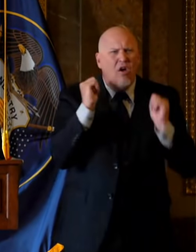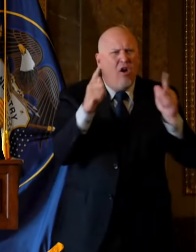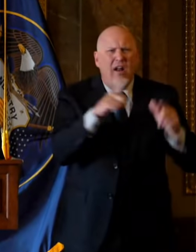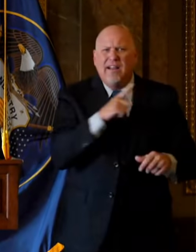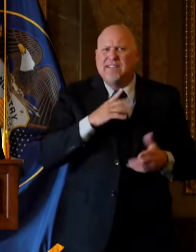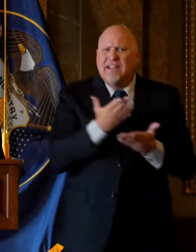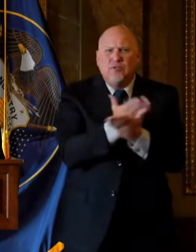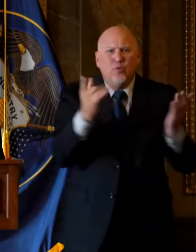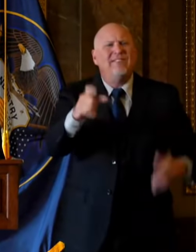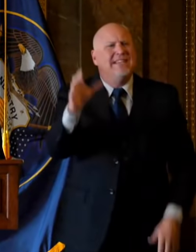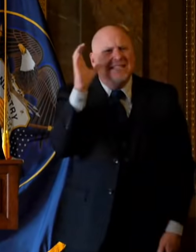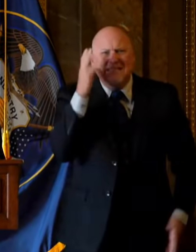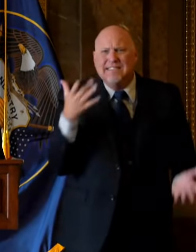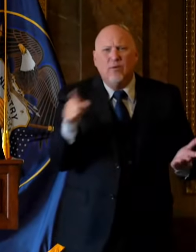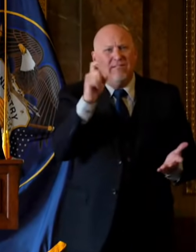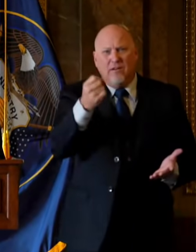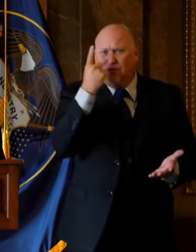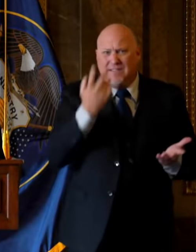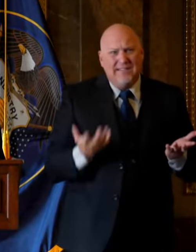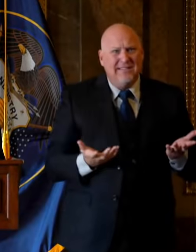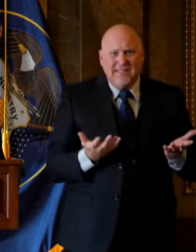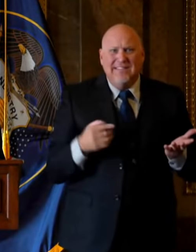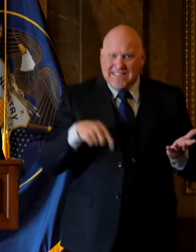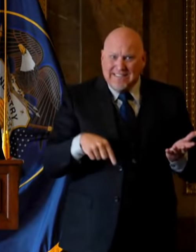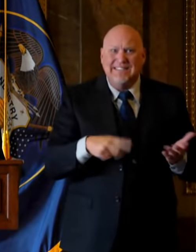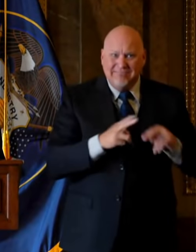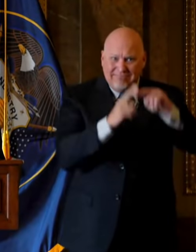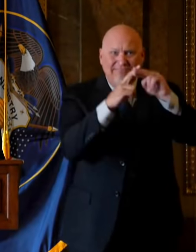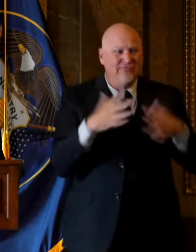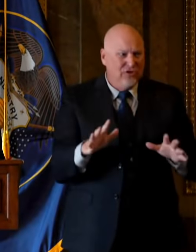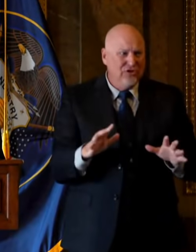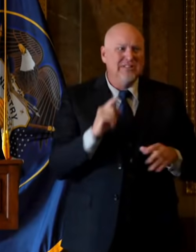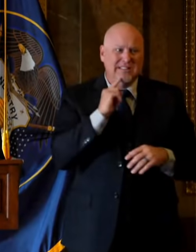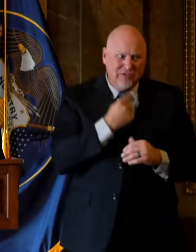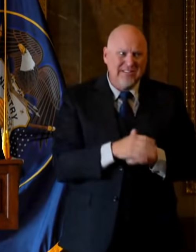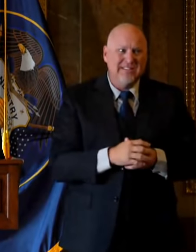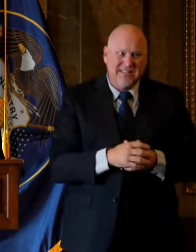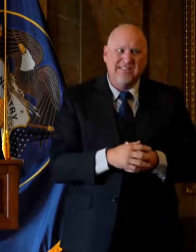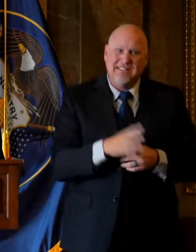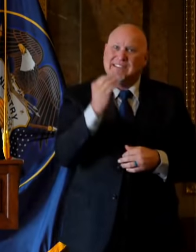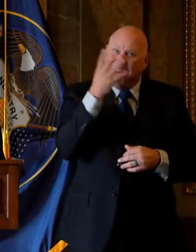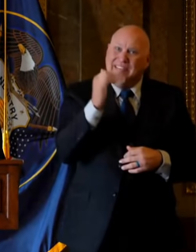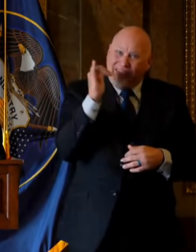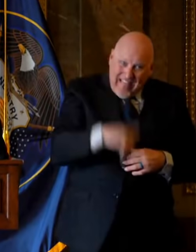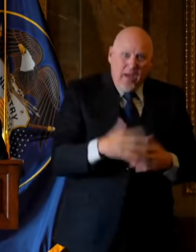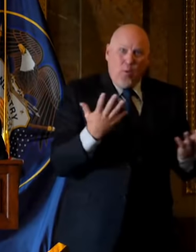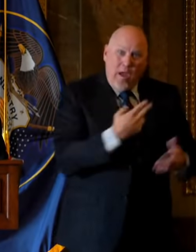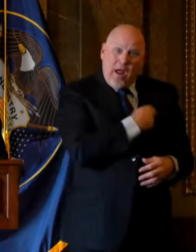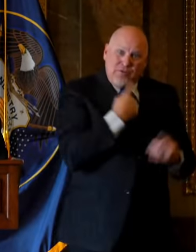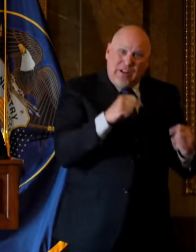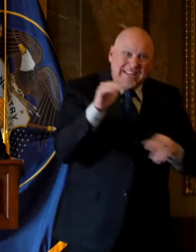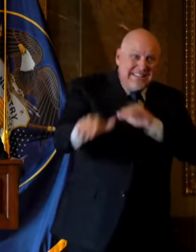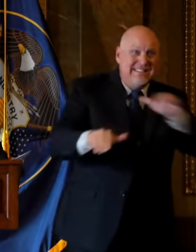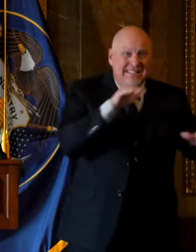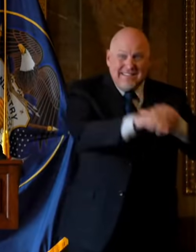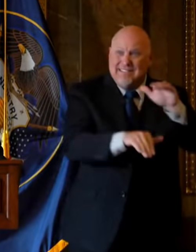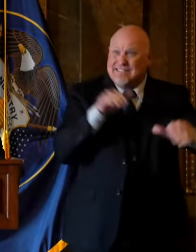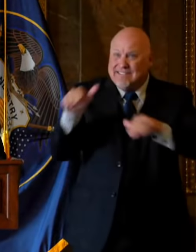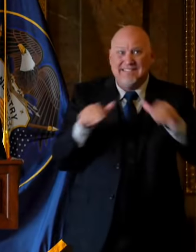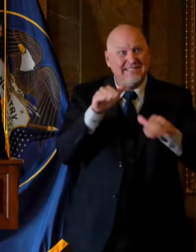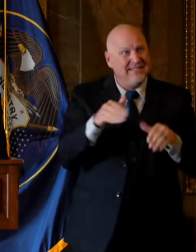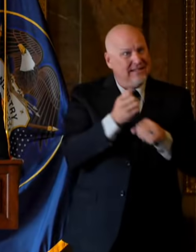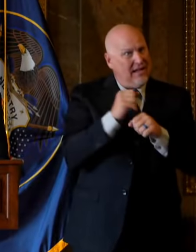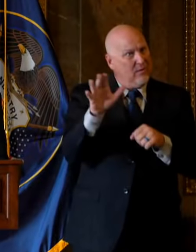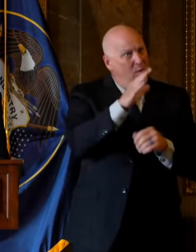needs to understand. And so we're grateful for these experts who can talk about what they're seeing on the ground. So with that, I will